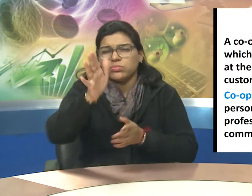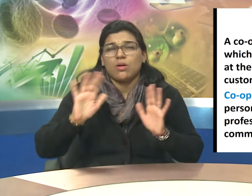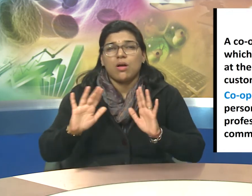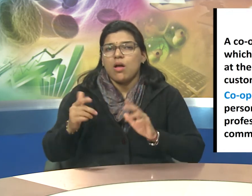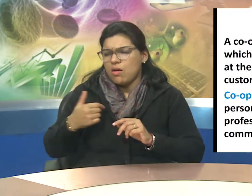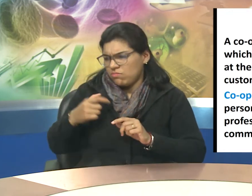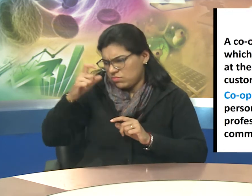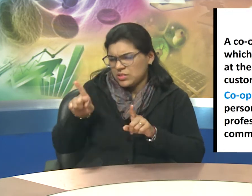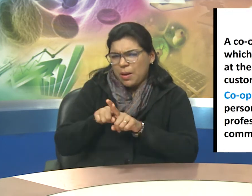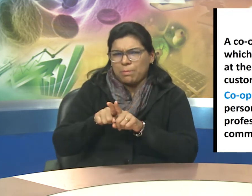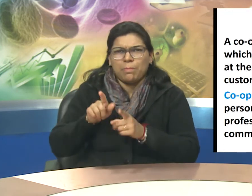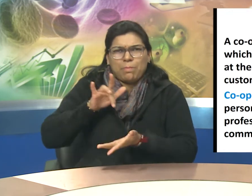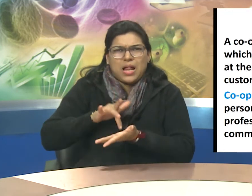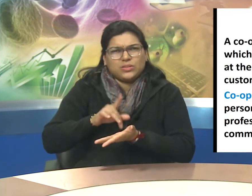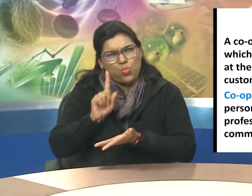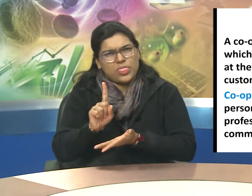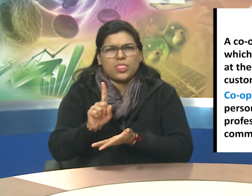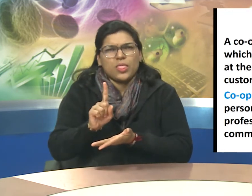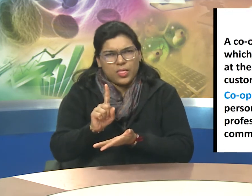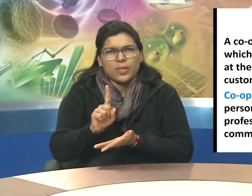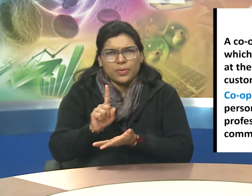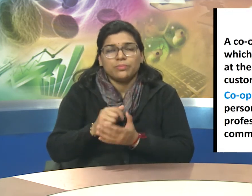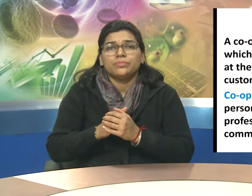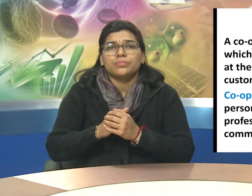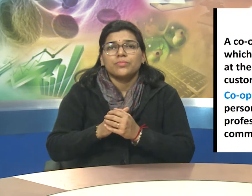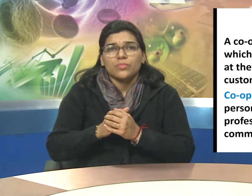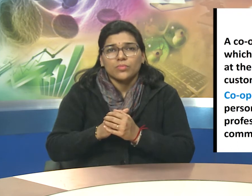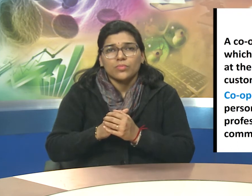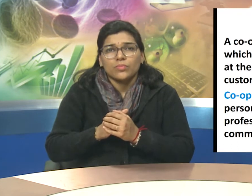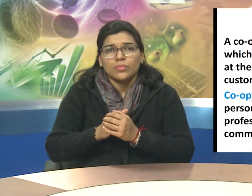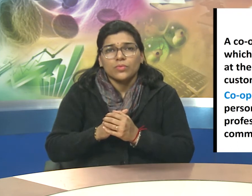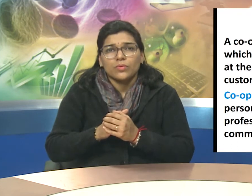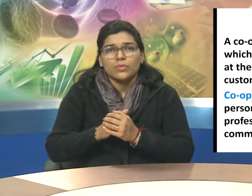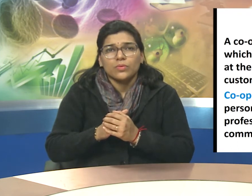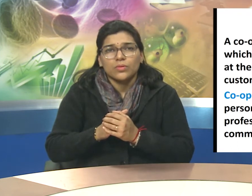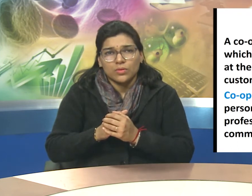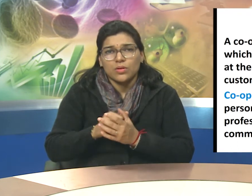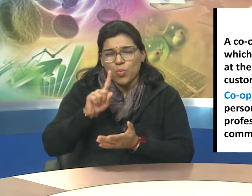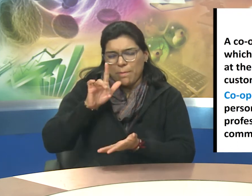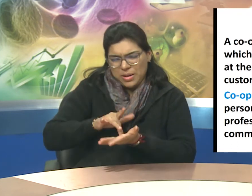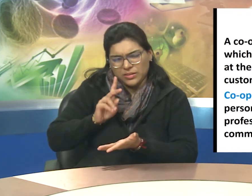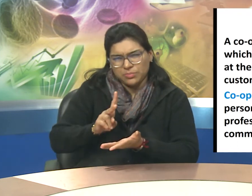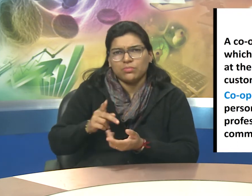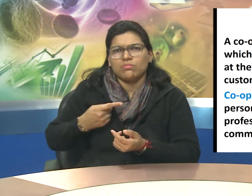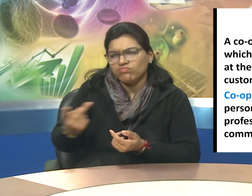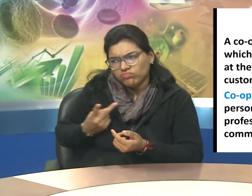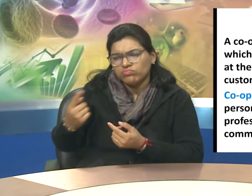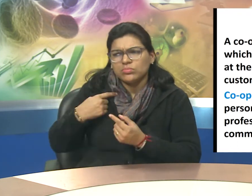Now let us understand the cooperative banks. As we know that cooperative banks are a